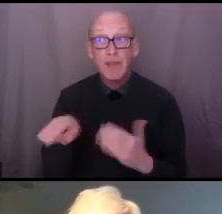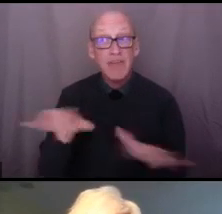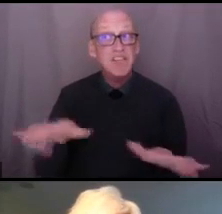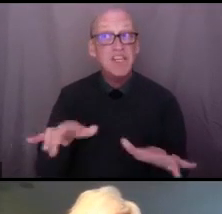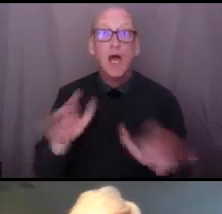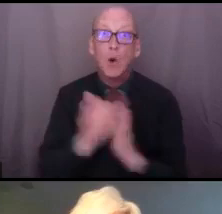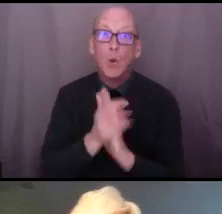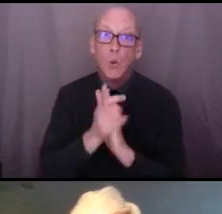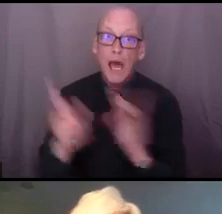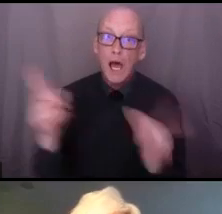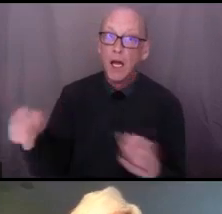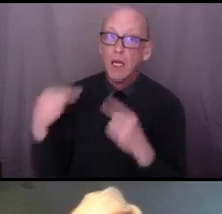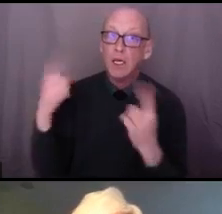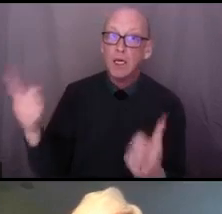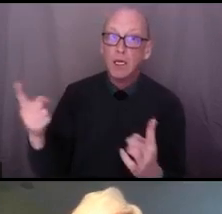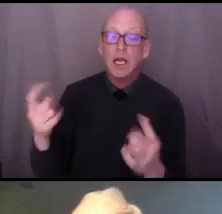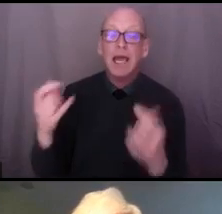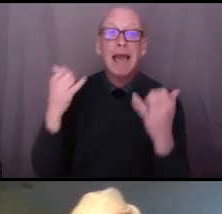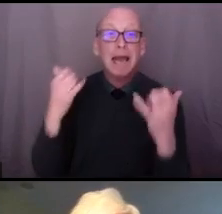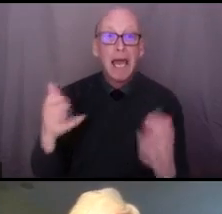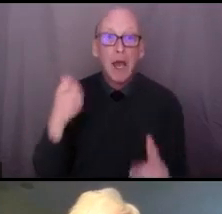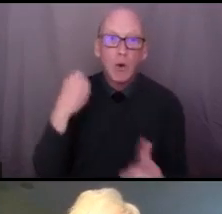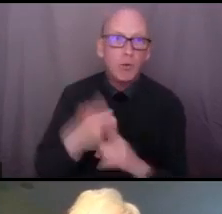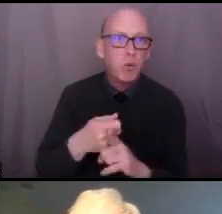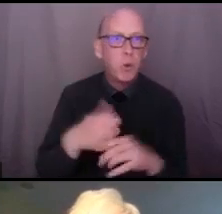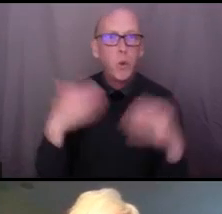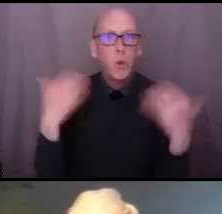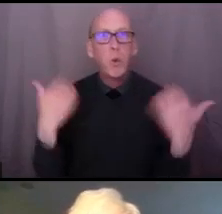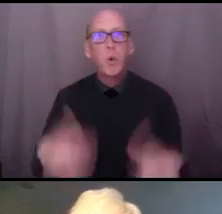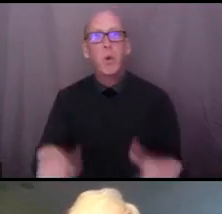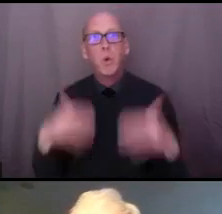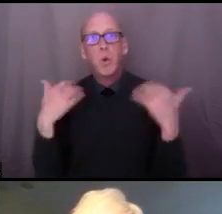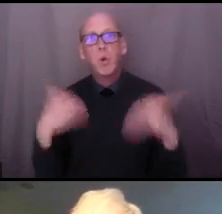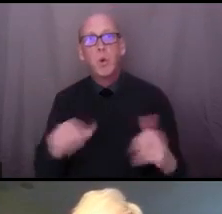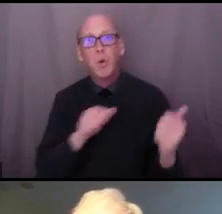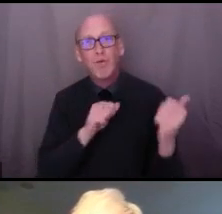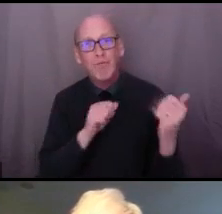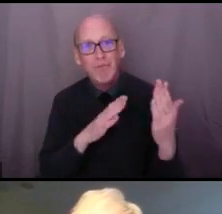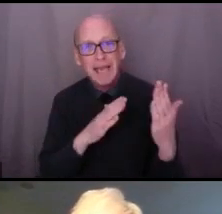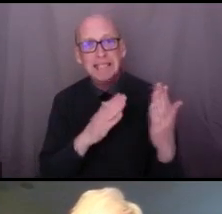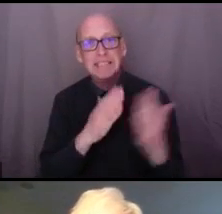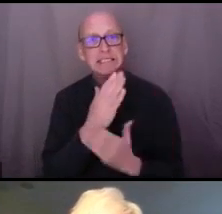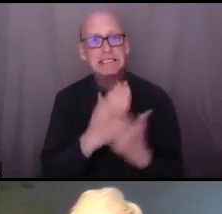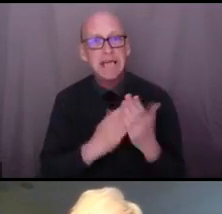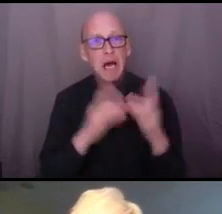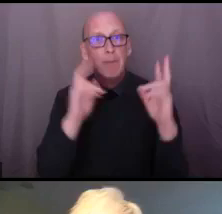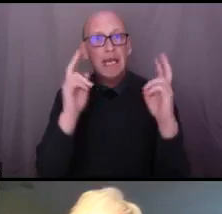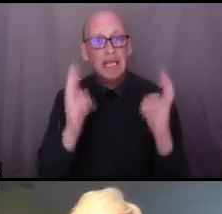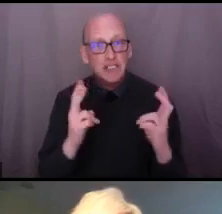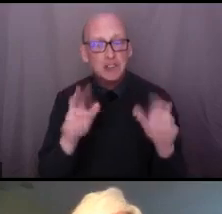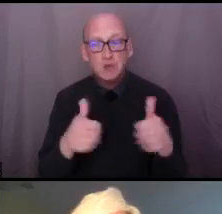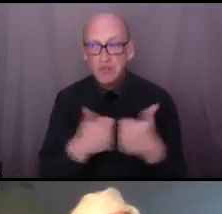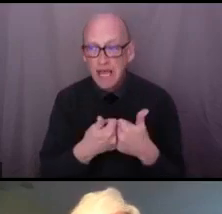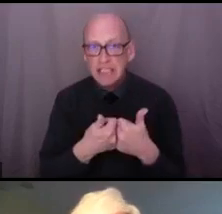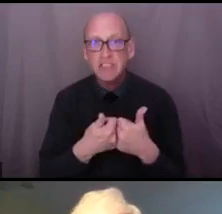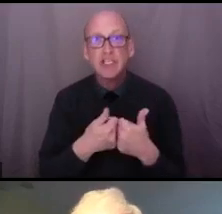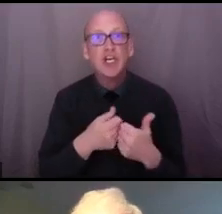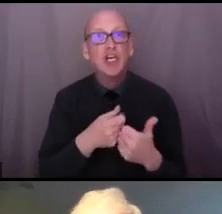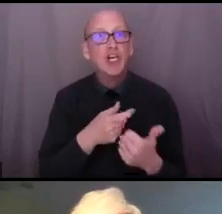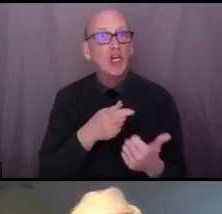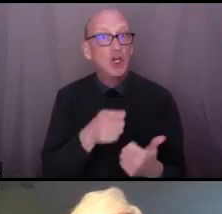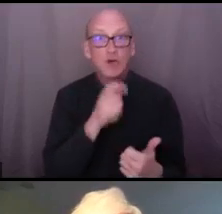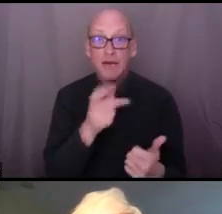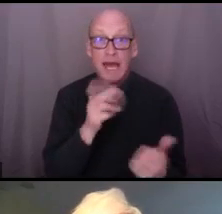throughout the process. And now all of a sudden you find yourself facing some of these issues and challenges that you haven't